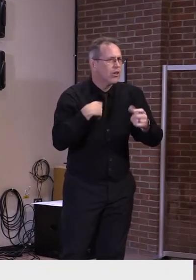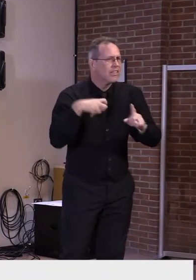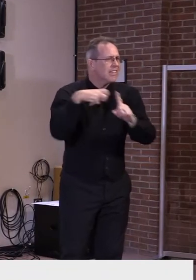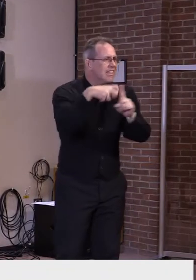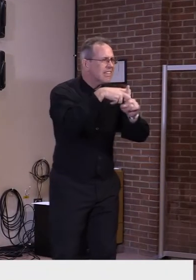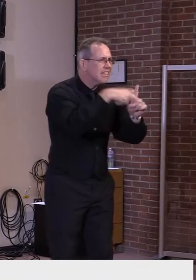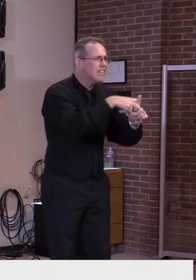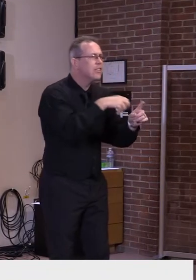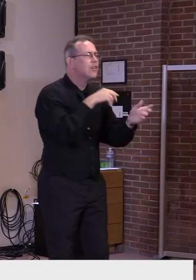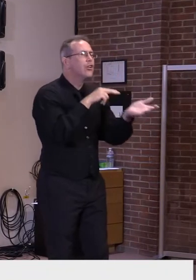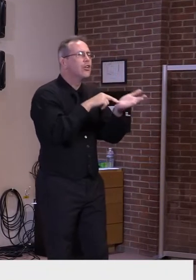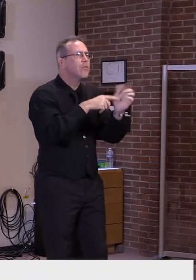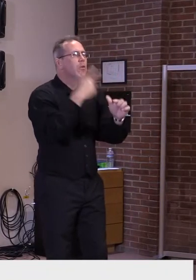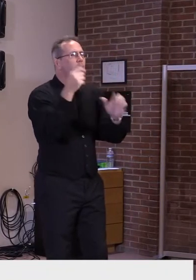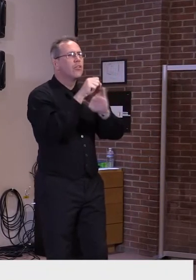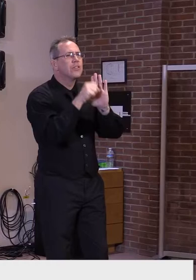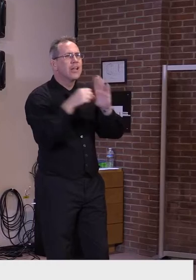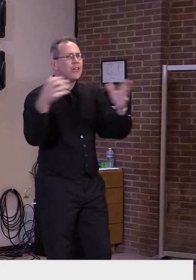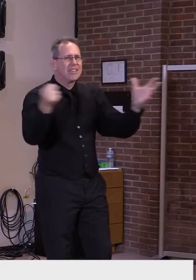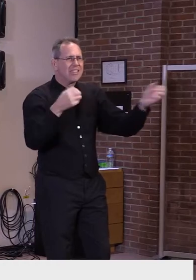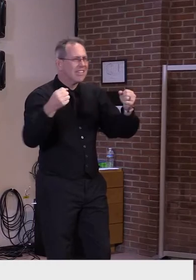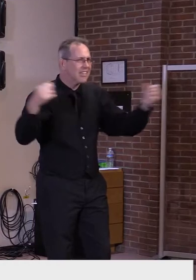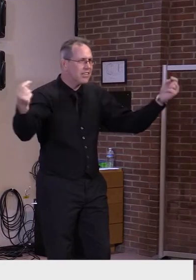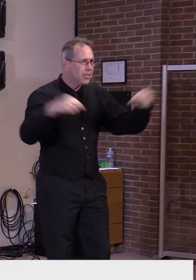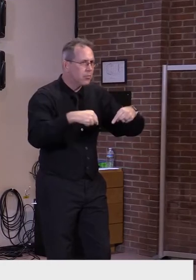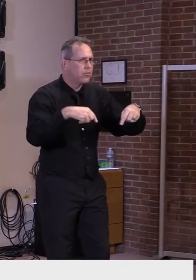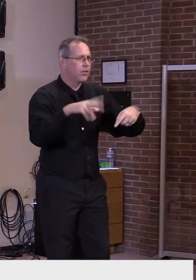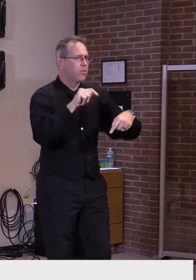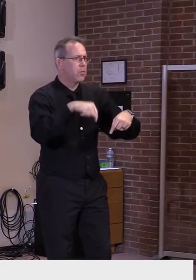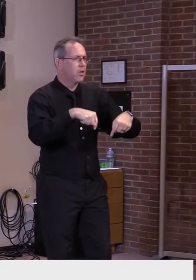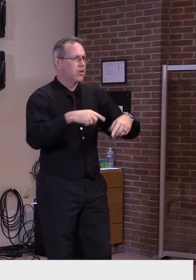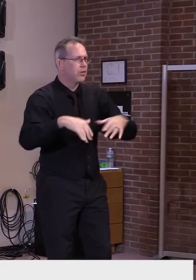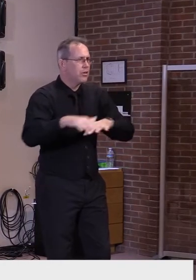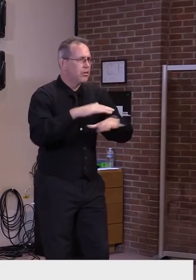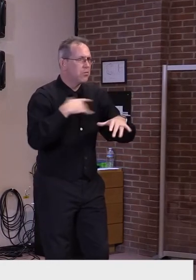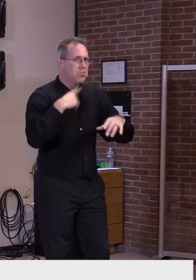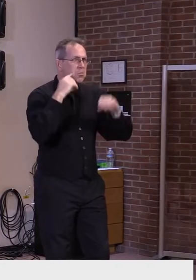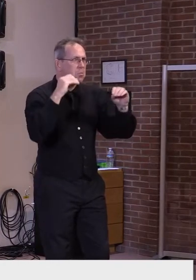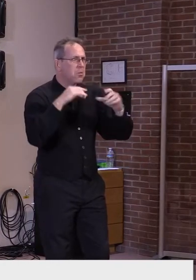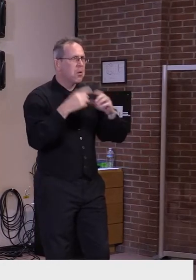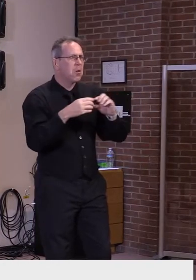not heard that it's been vaccination related.